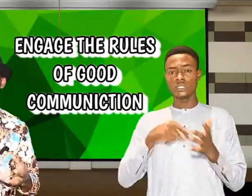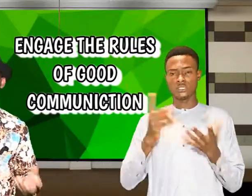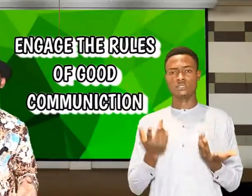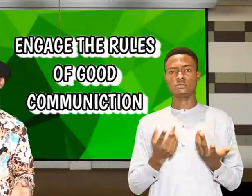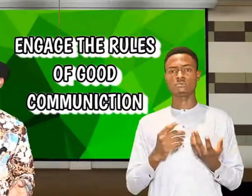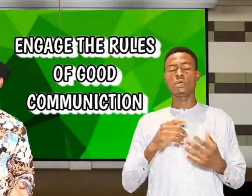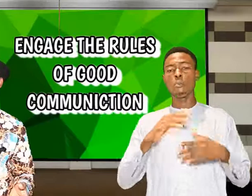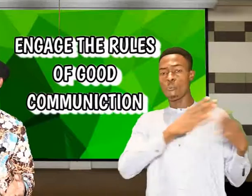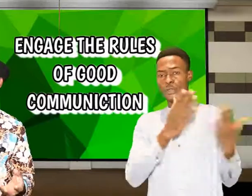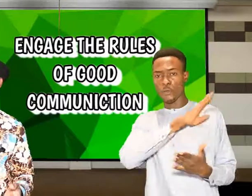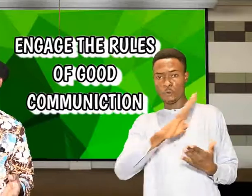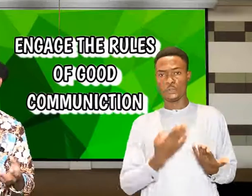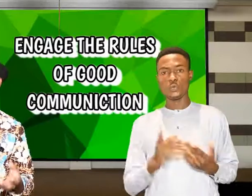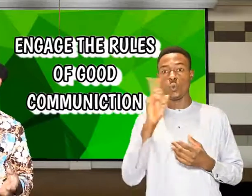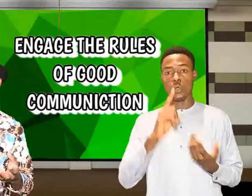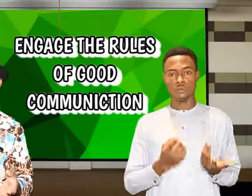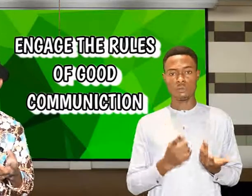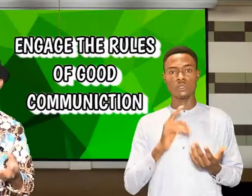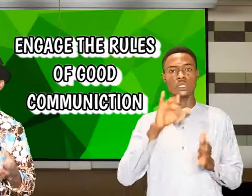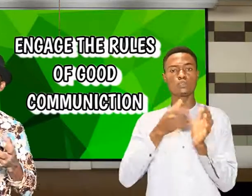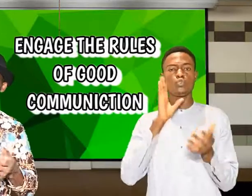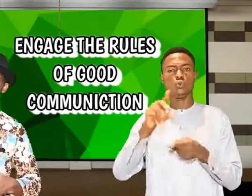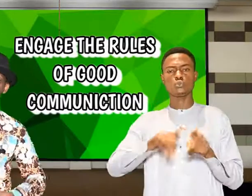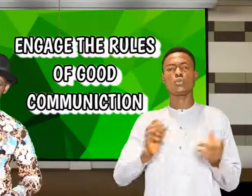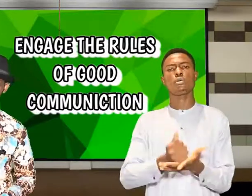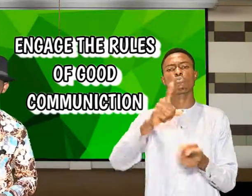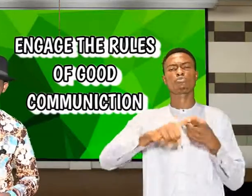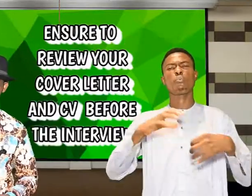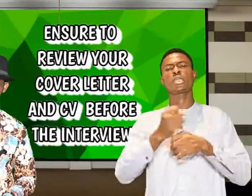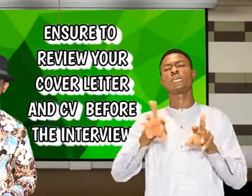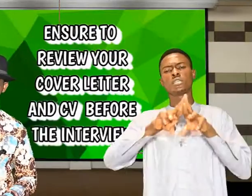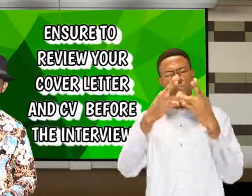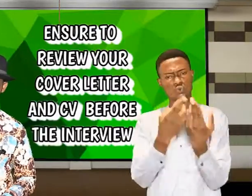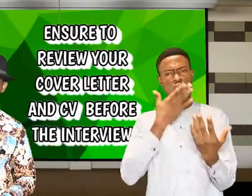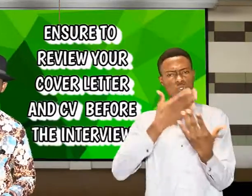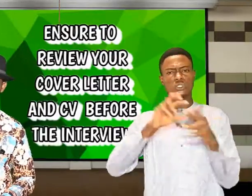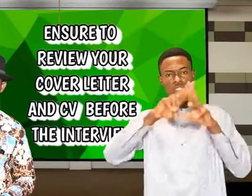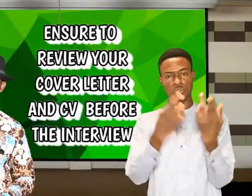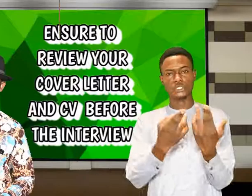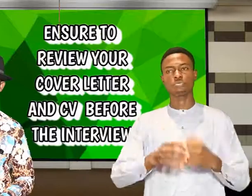This exudes confidence while also helping you to establish a meaningful relationship.